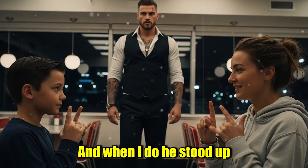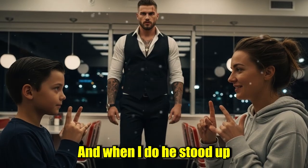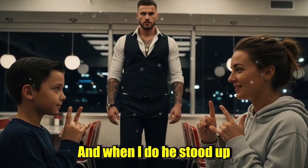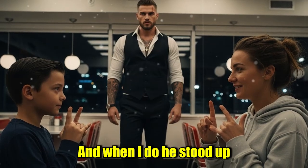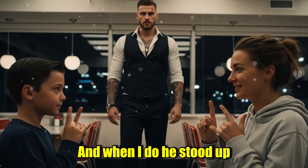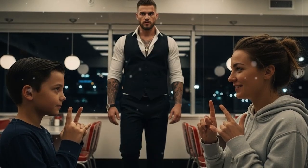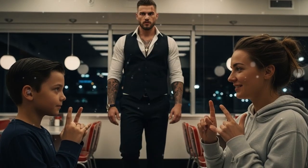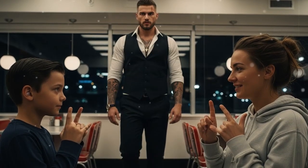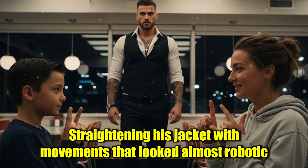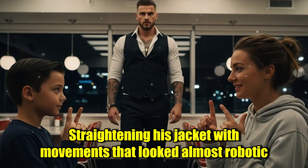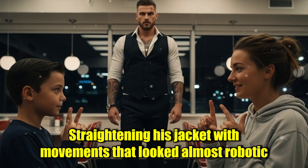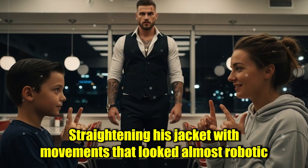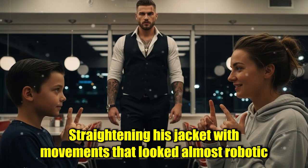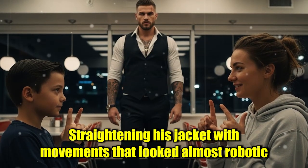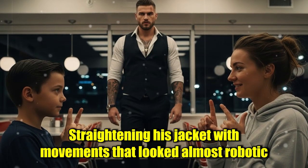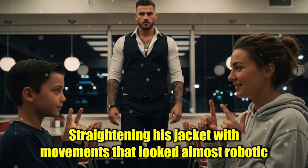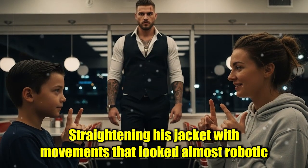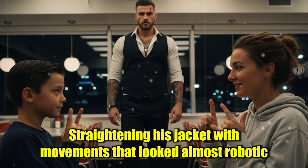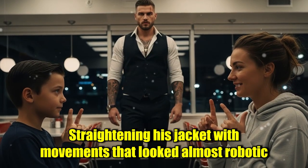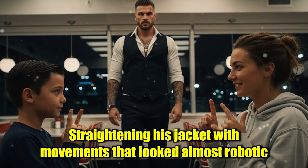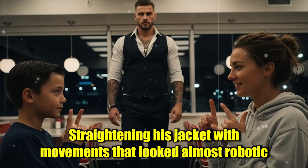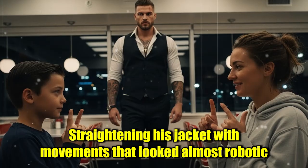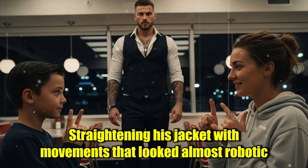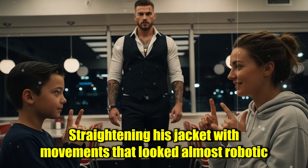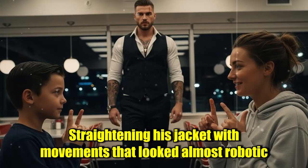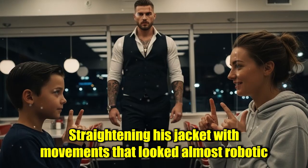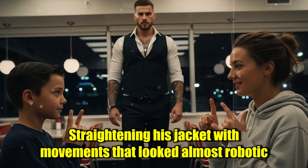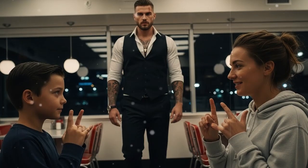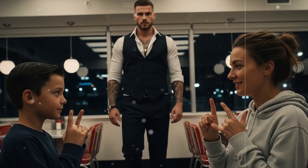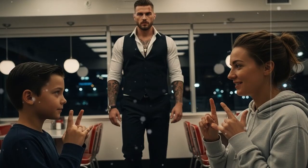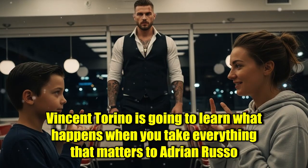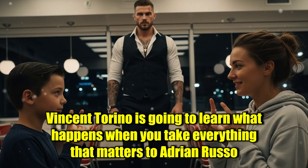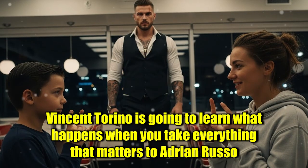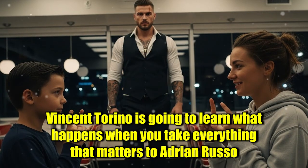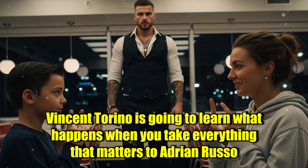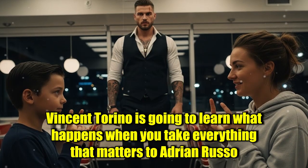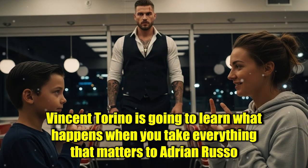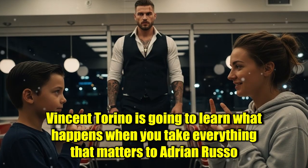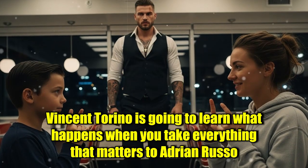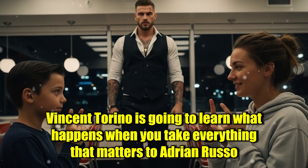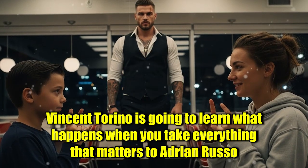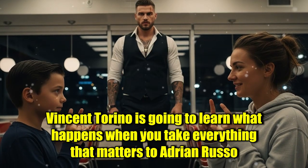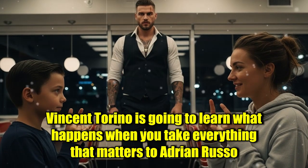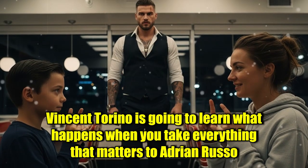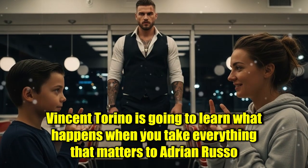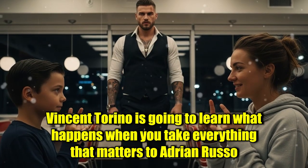he stood up, straightening his jacket with movements that looked almost robotic. "Vincent Torino is going to learn what happens when you